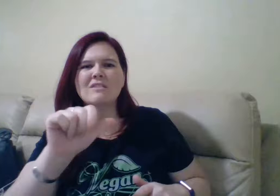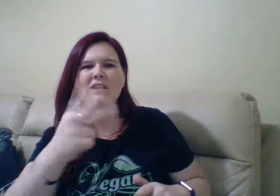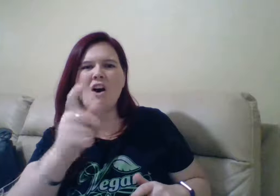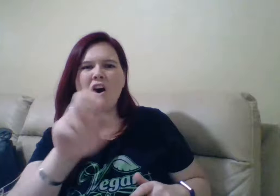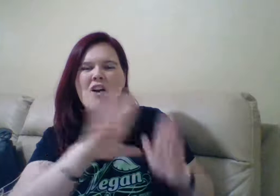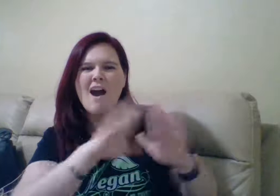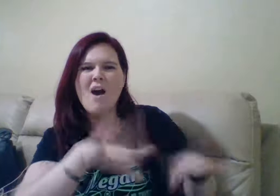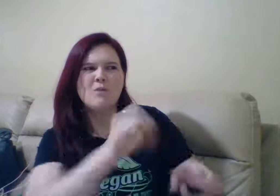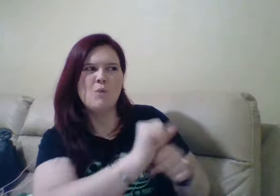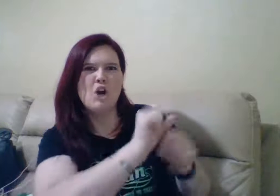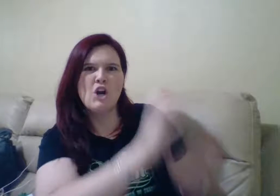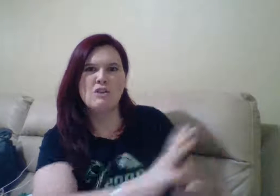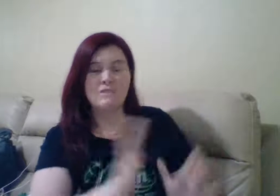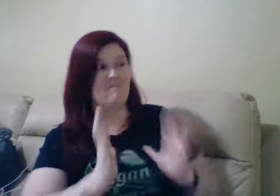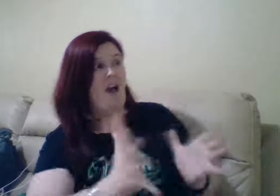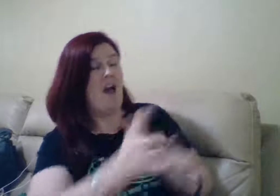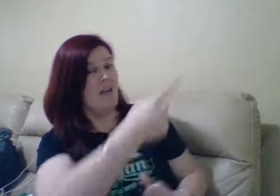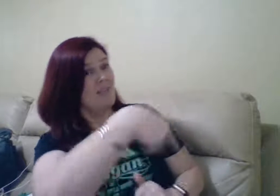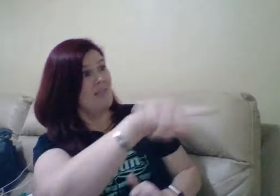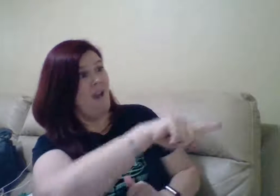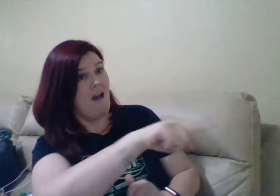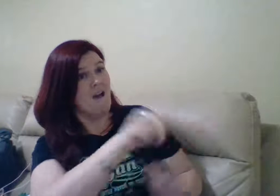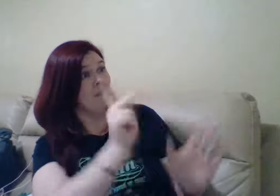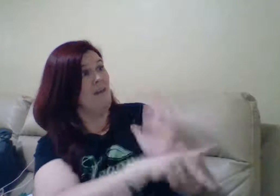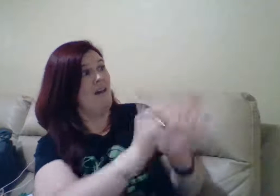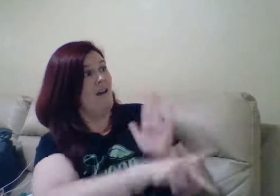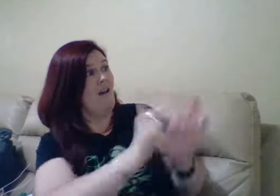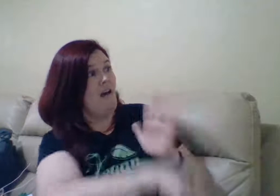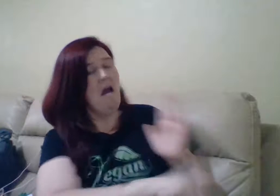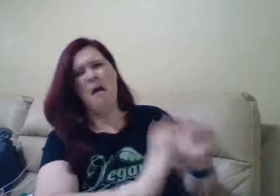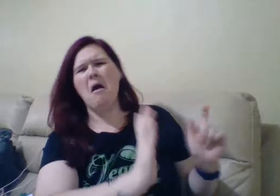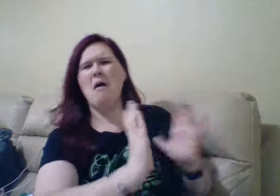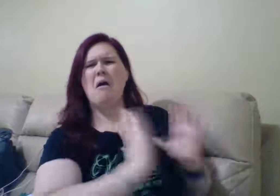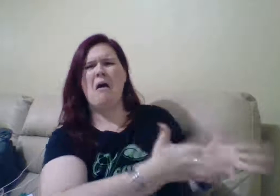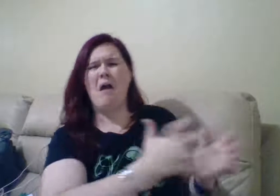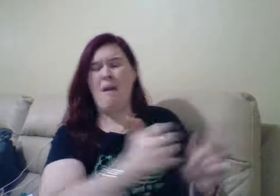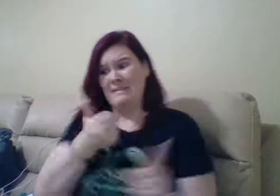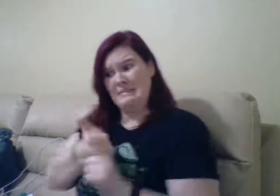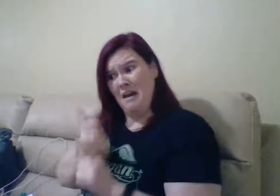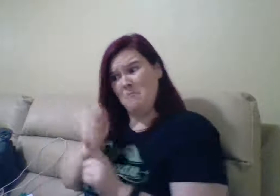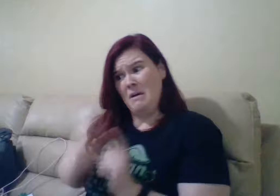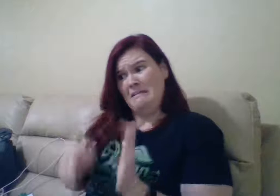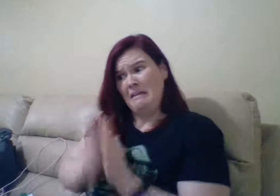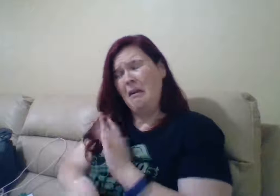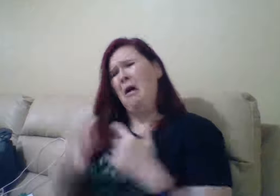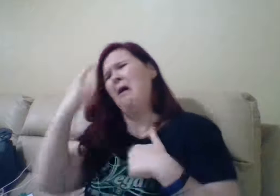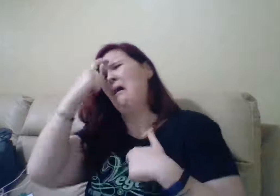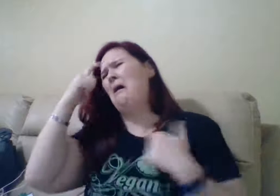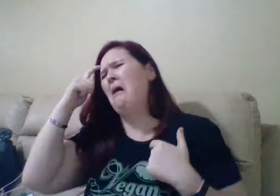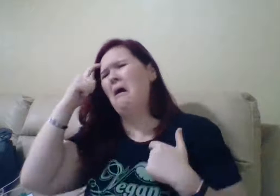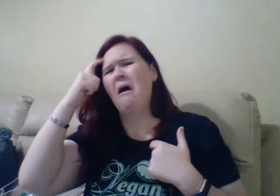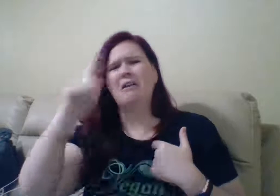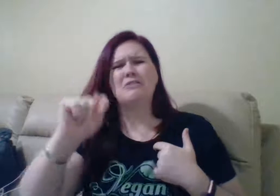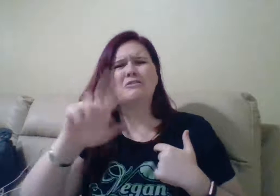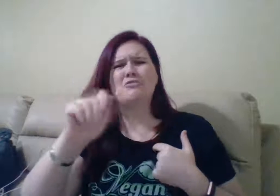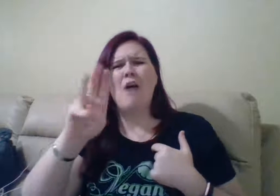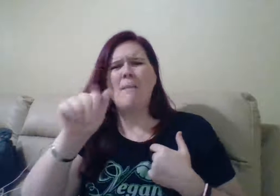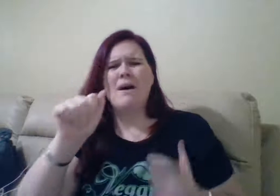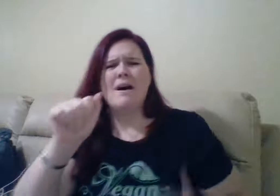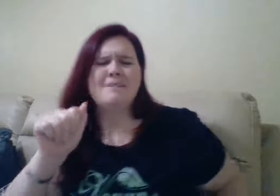animals, but when they have to kill the animals themselves, then it becomes traumatizing. I never imagined having to do this.